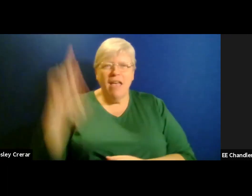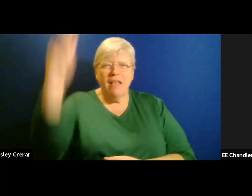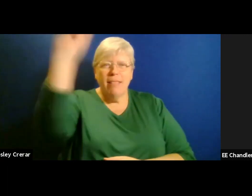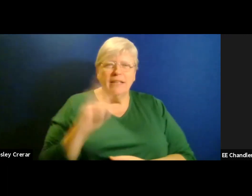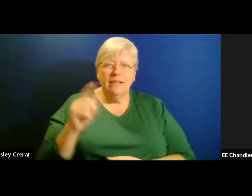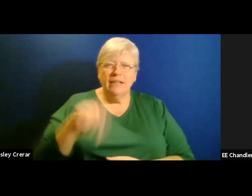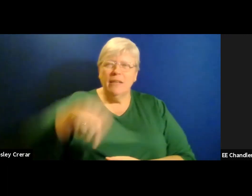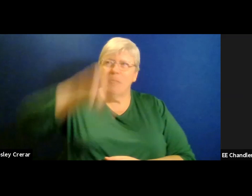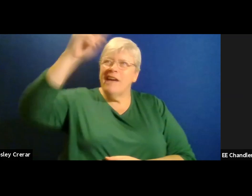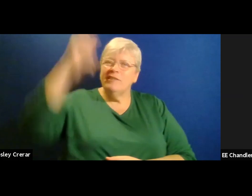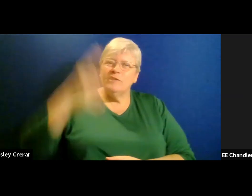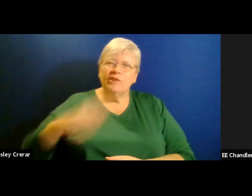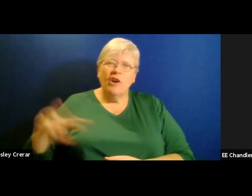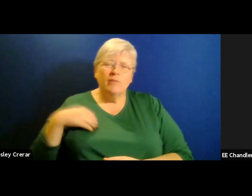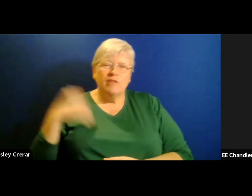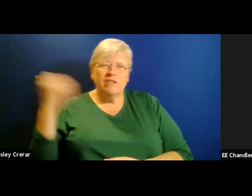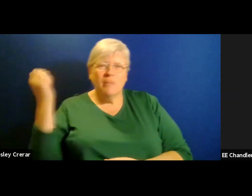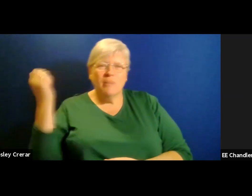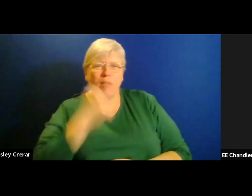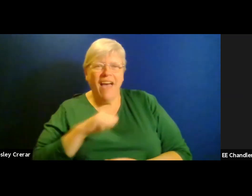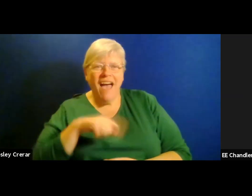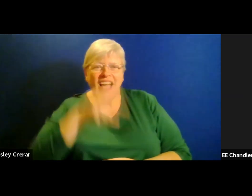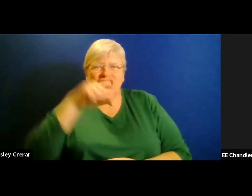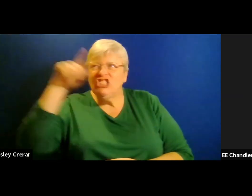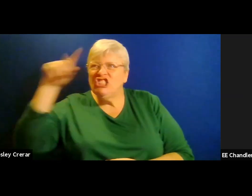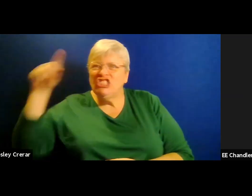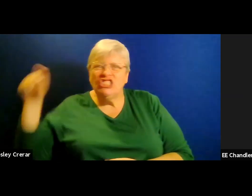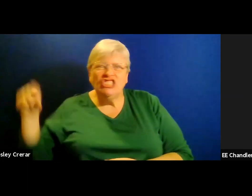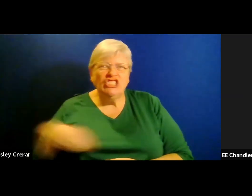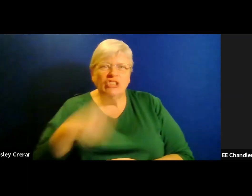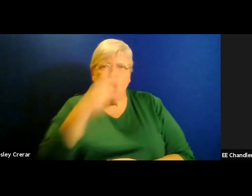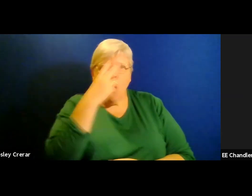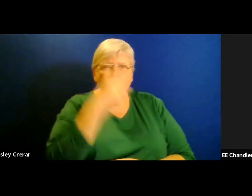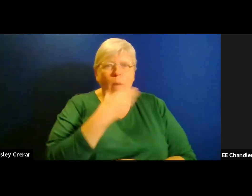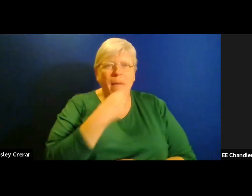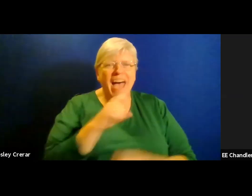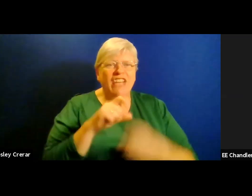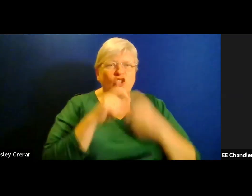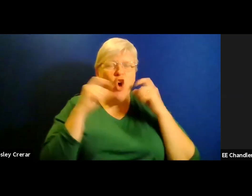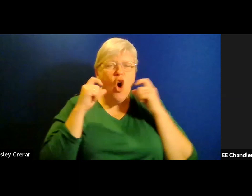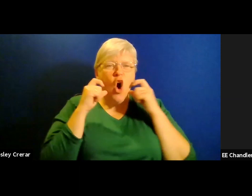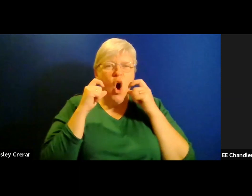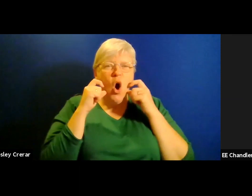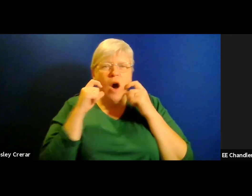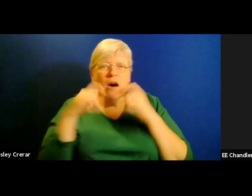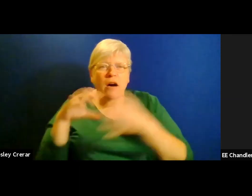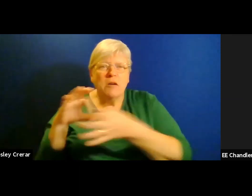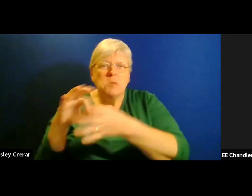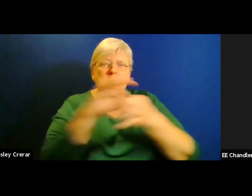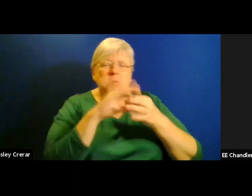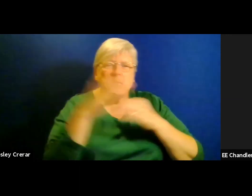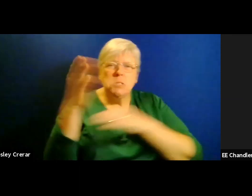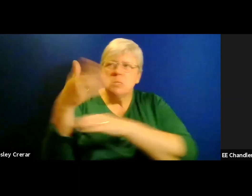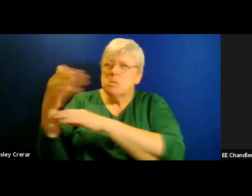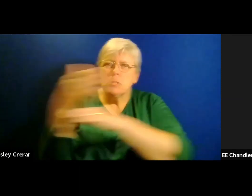lit, black silhouettes like jagged teeth in an old man's jaw, Union Cross stickers on roadside